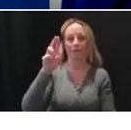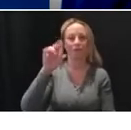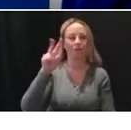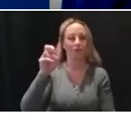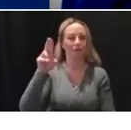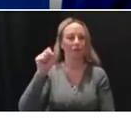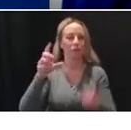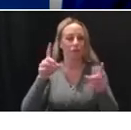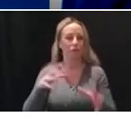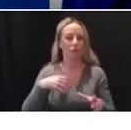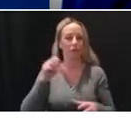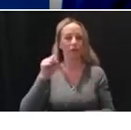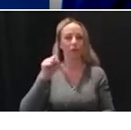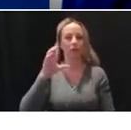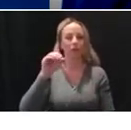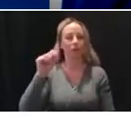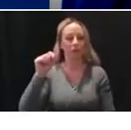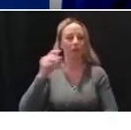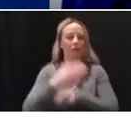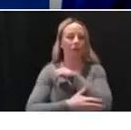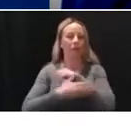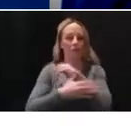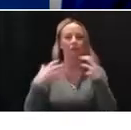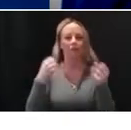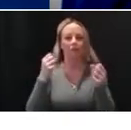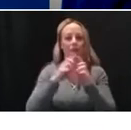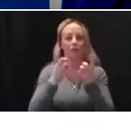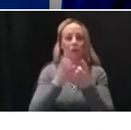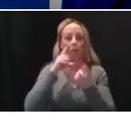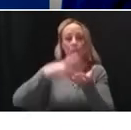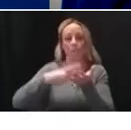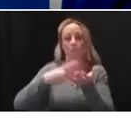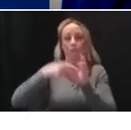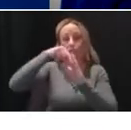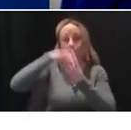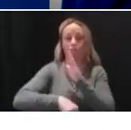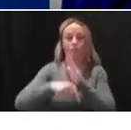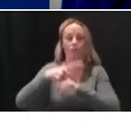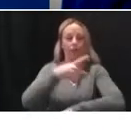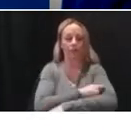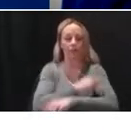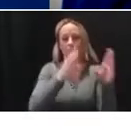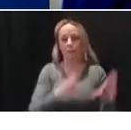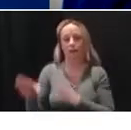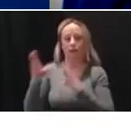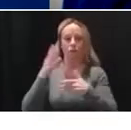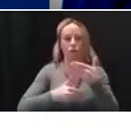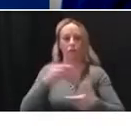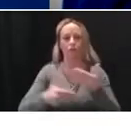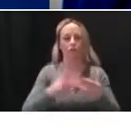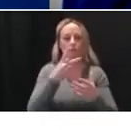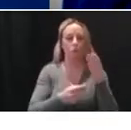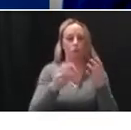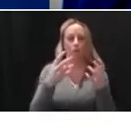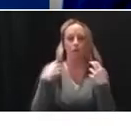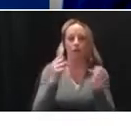Scott County Health Department. They will be speaking about the intensive vaccine planning process that both health departments and various